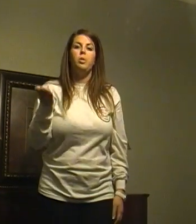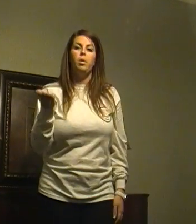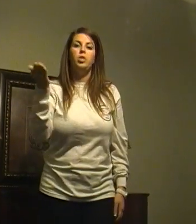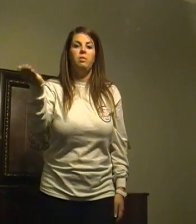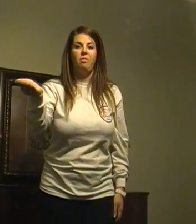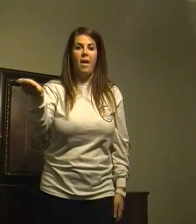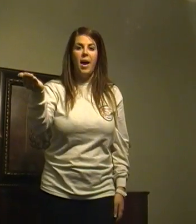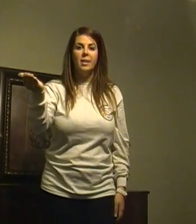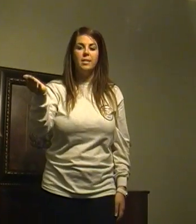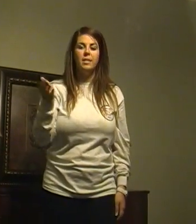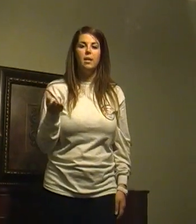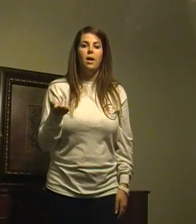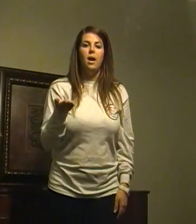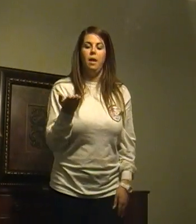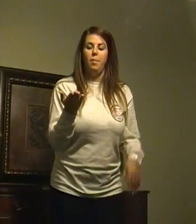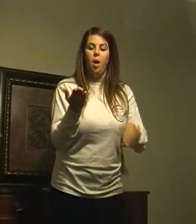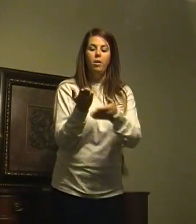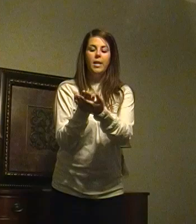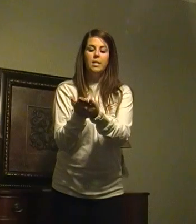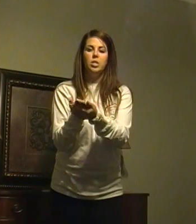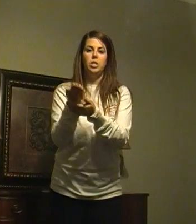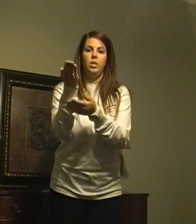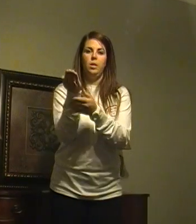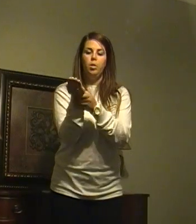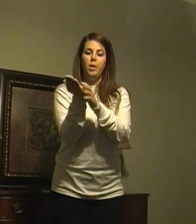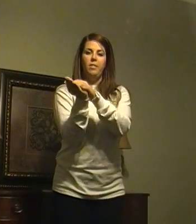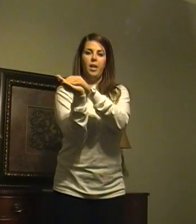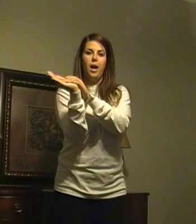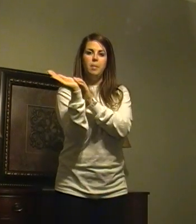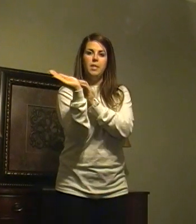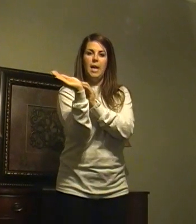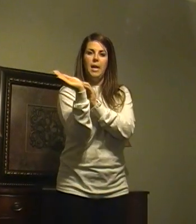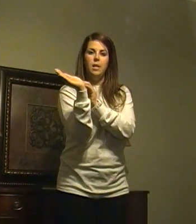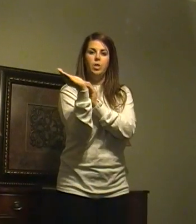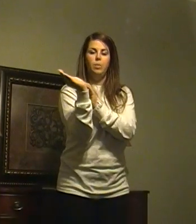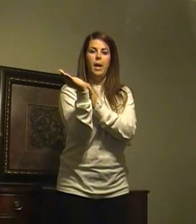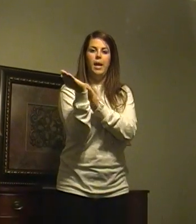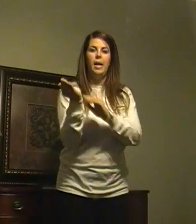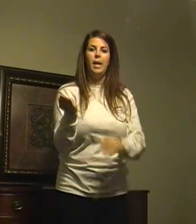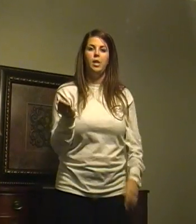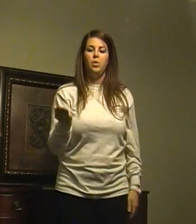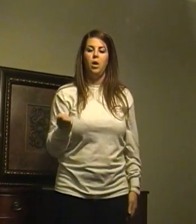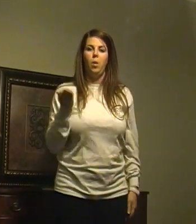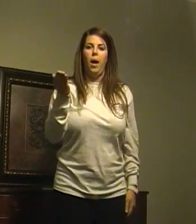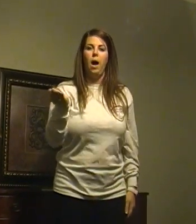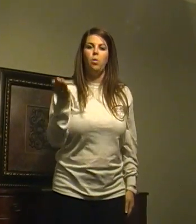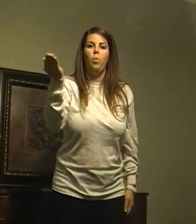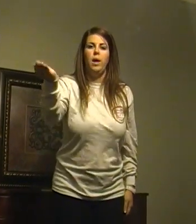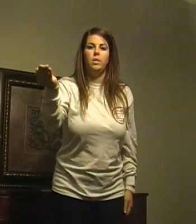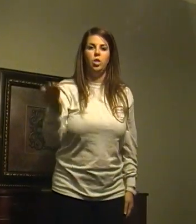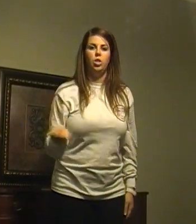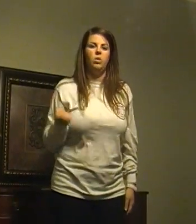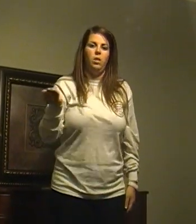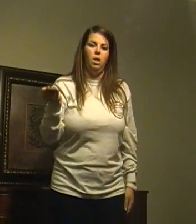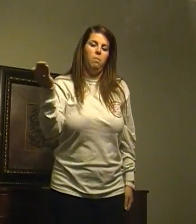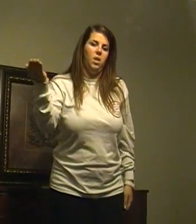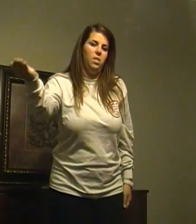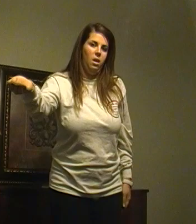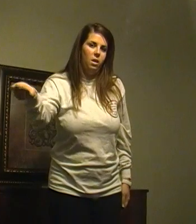your motion fast, but all it is just a little bit of a cupped hand, your right hand, and you go out once to show that there are many